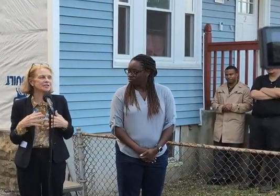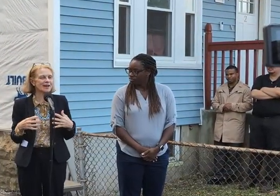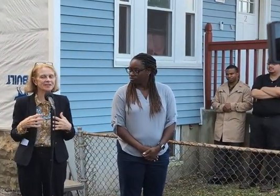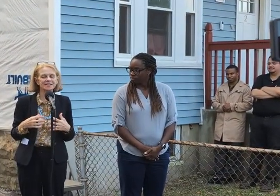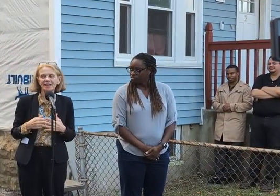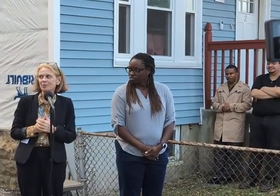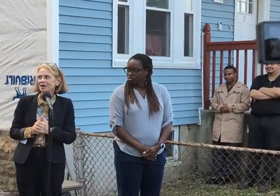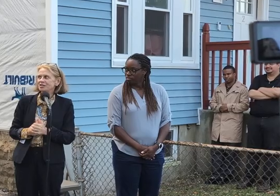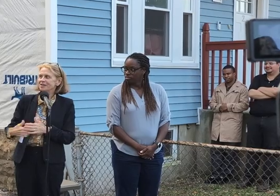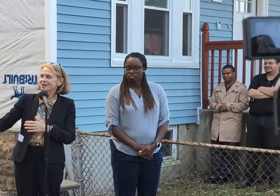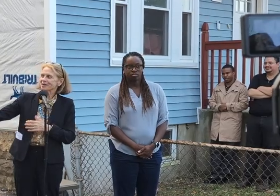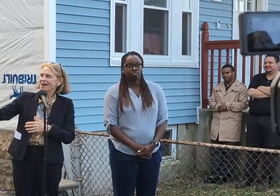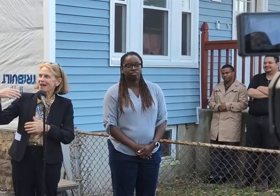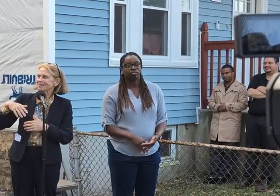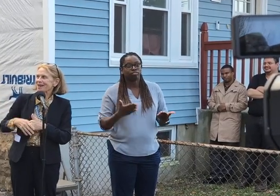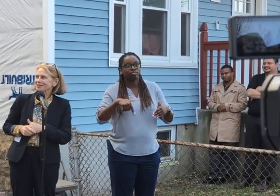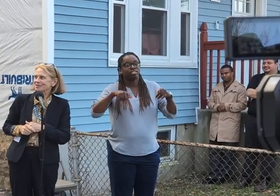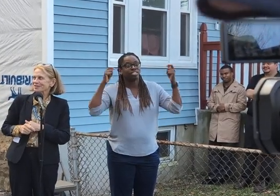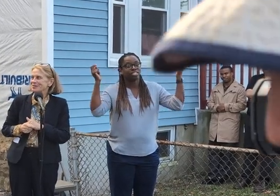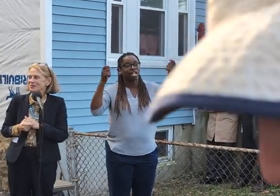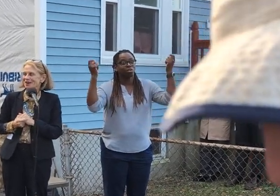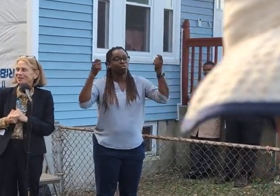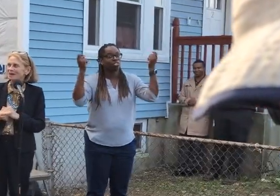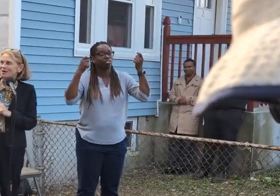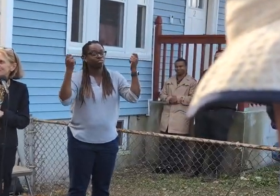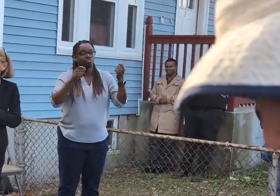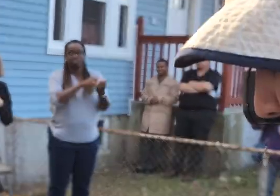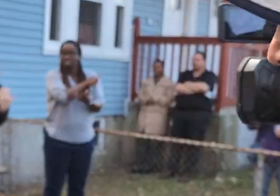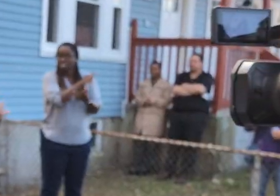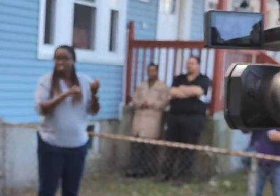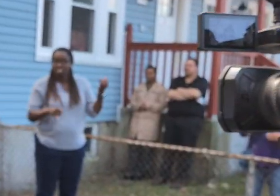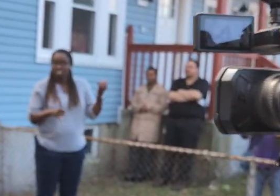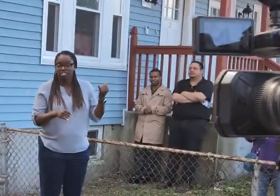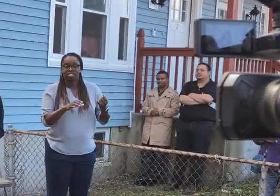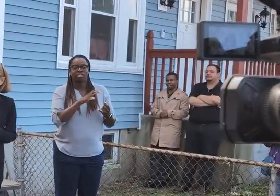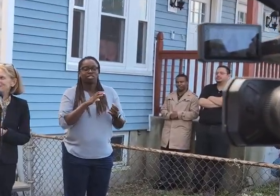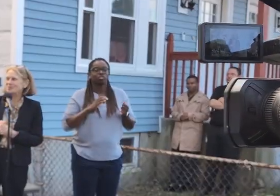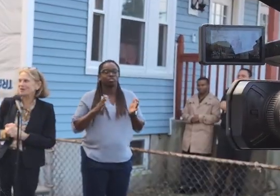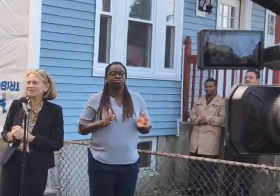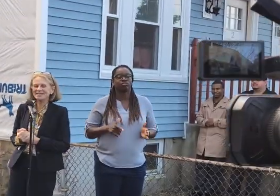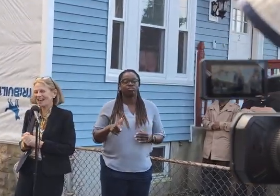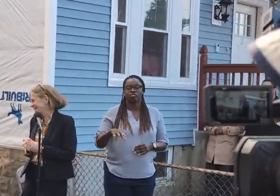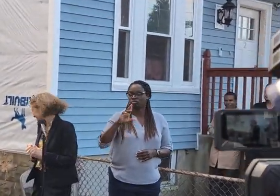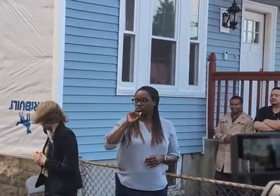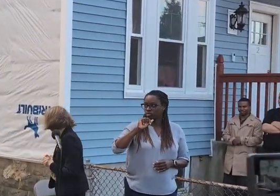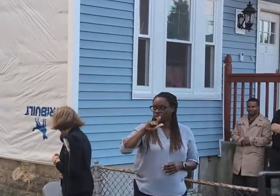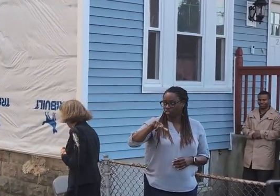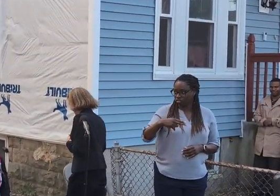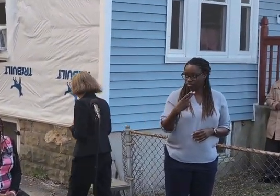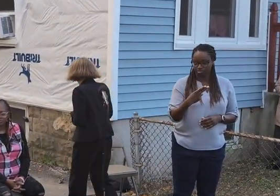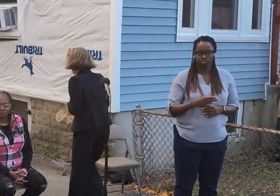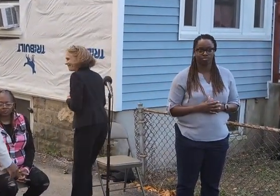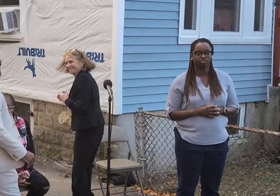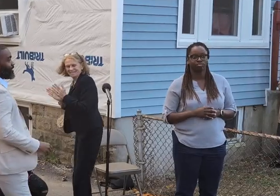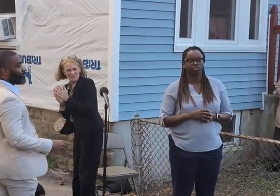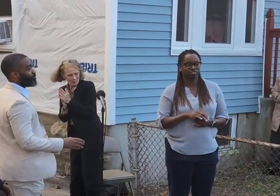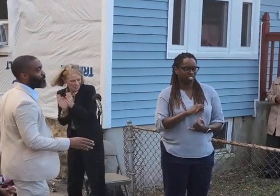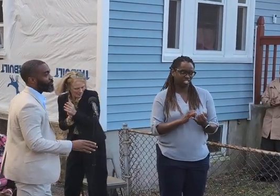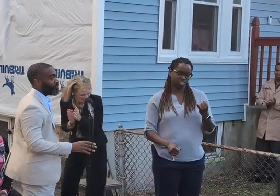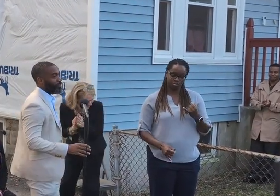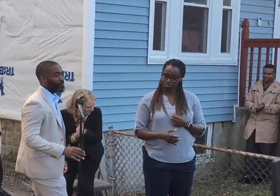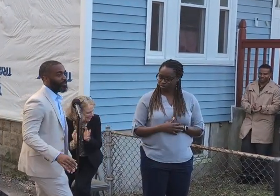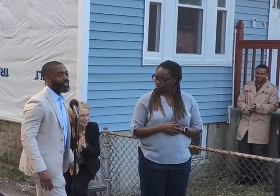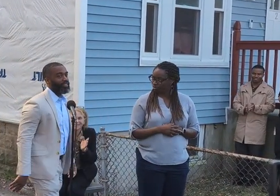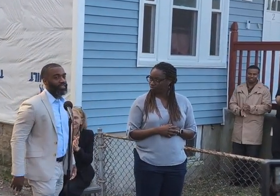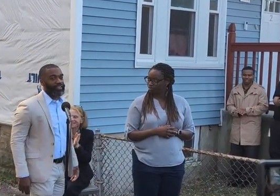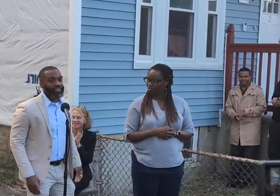We're gonna close out this celebration. I'm gonna ask Councilor Ralph come up and just close us out and say a few words. Thank you.